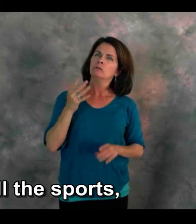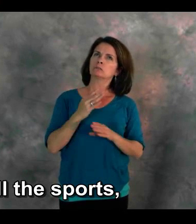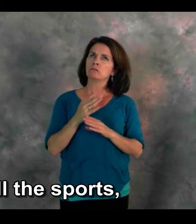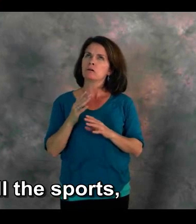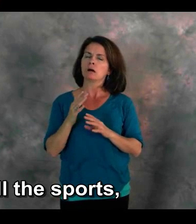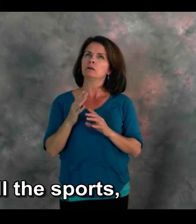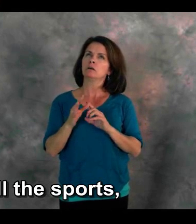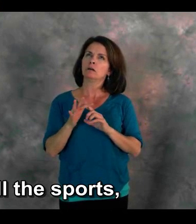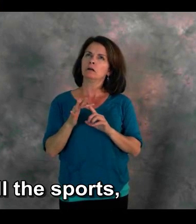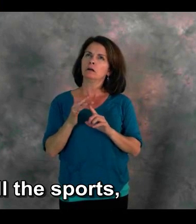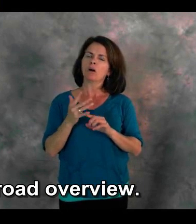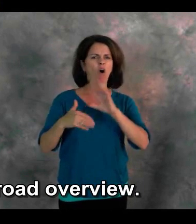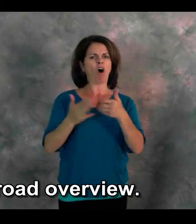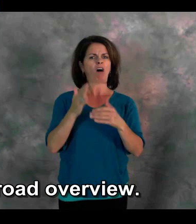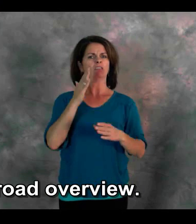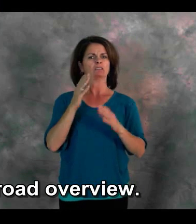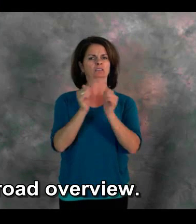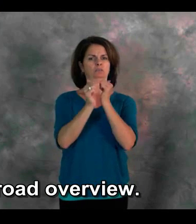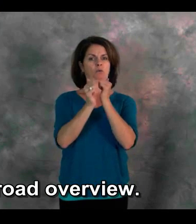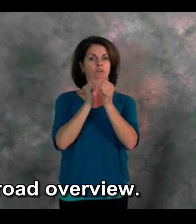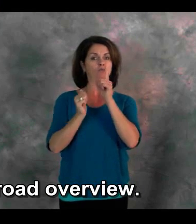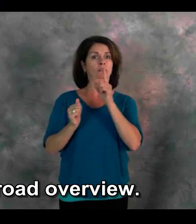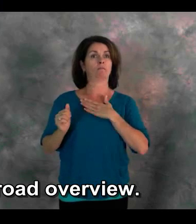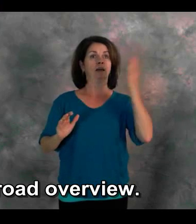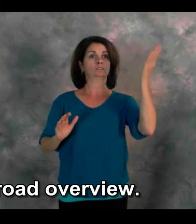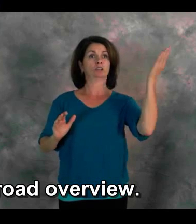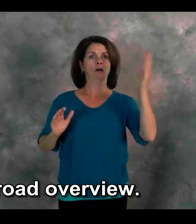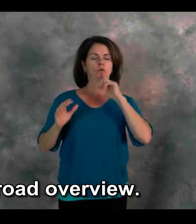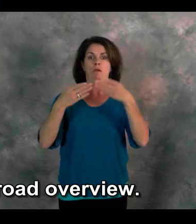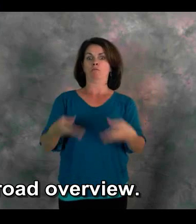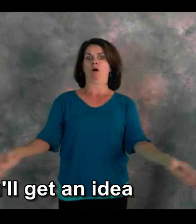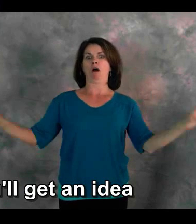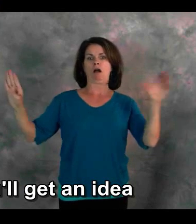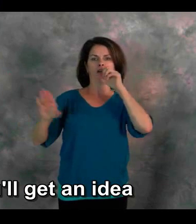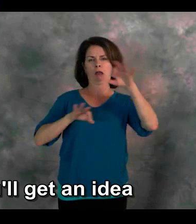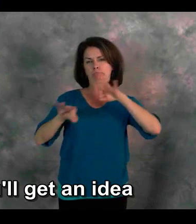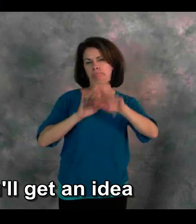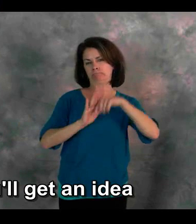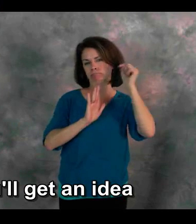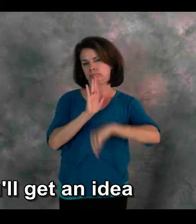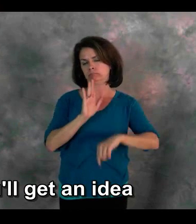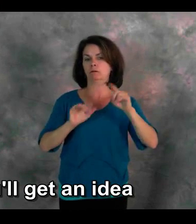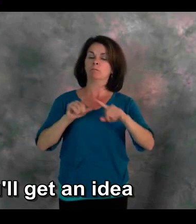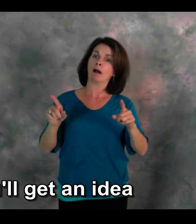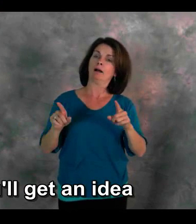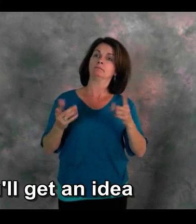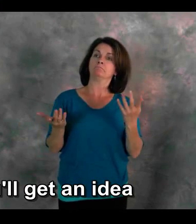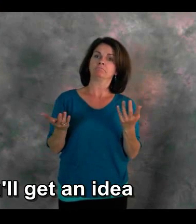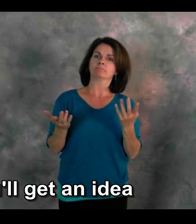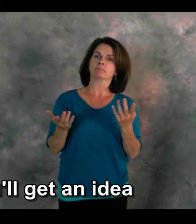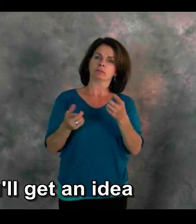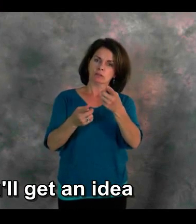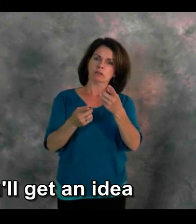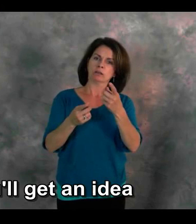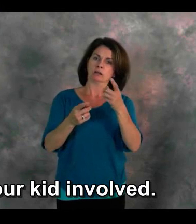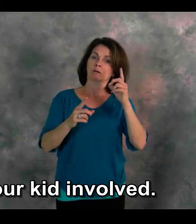Those are really all the sports. That's a really broad overview, and the idea is that you'll